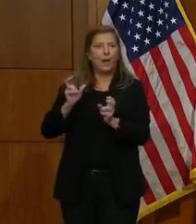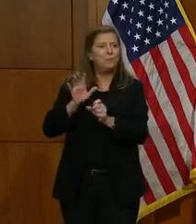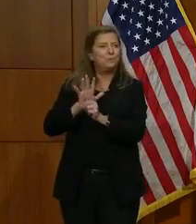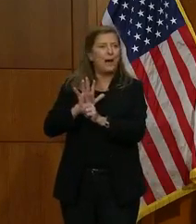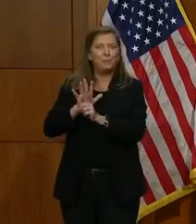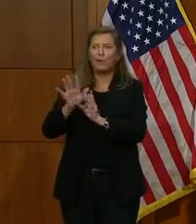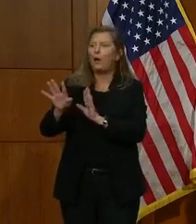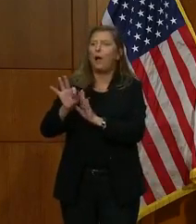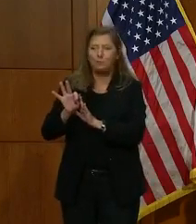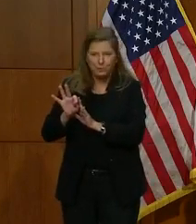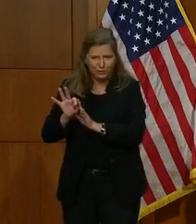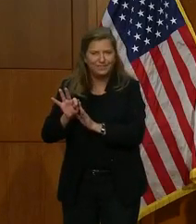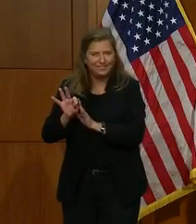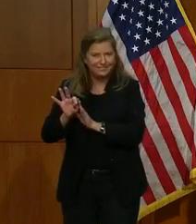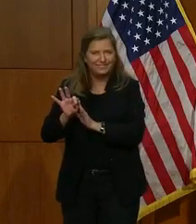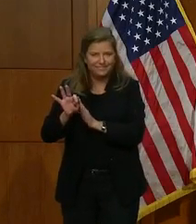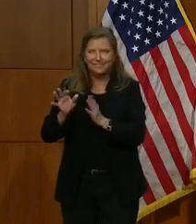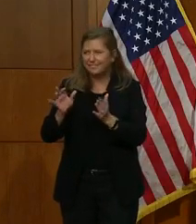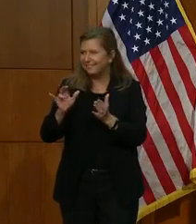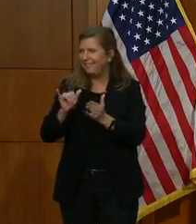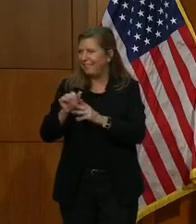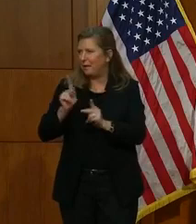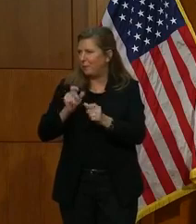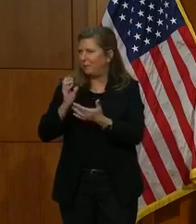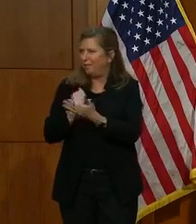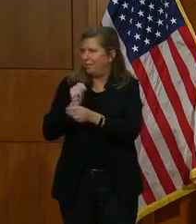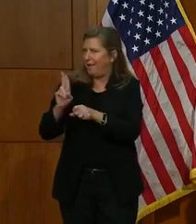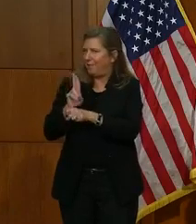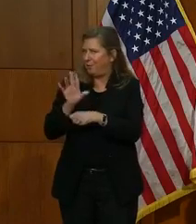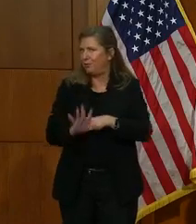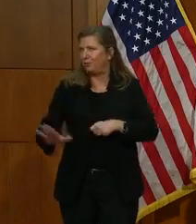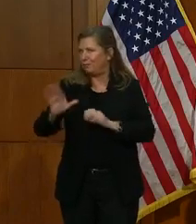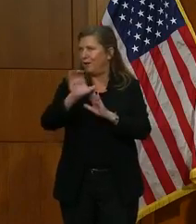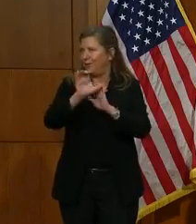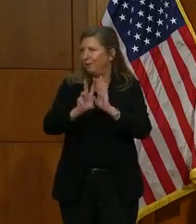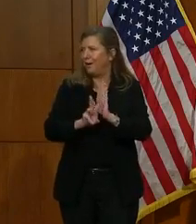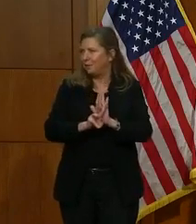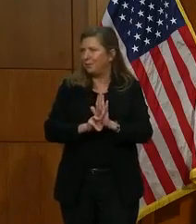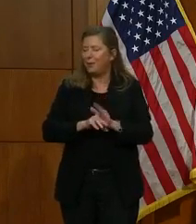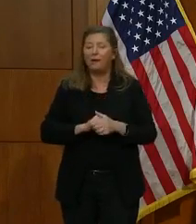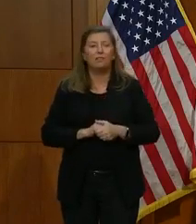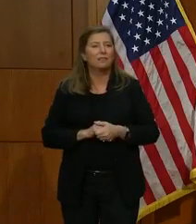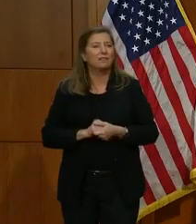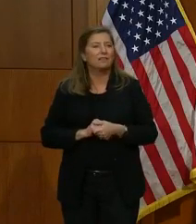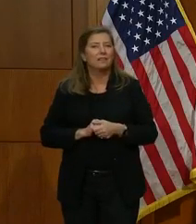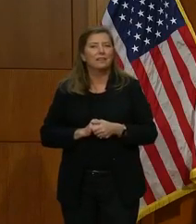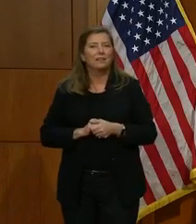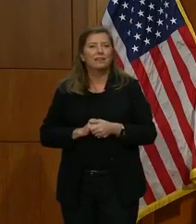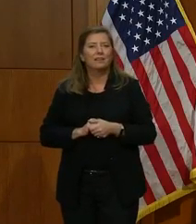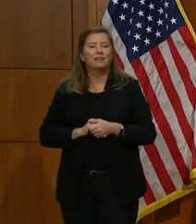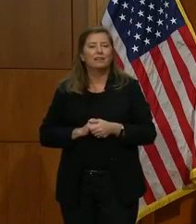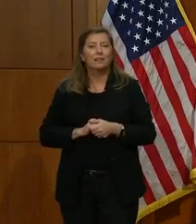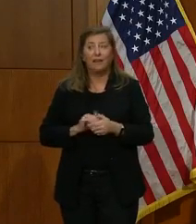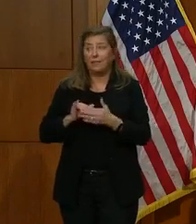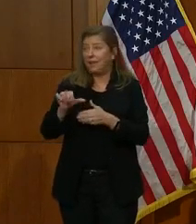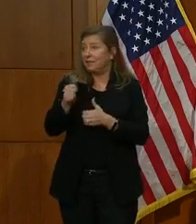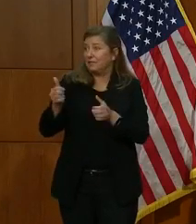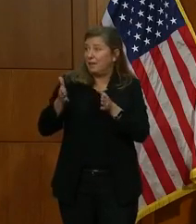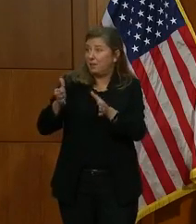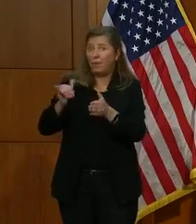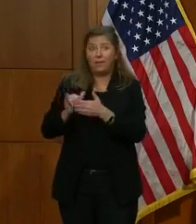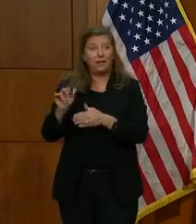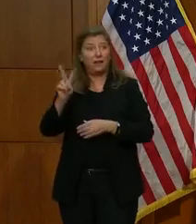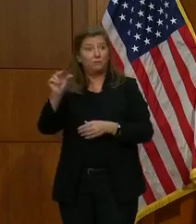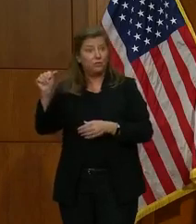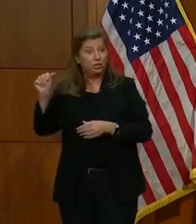a popular option that voters have utilized throughout the Commonwealth. And one more way in which Virginia was